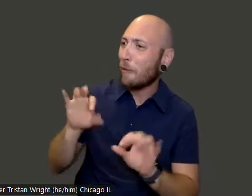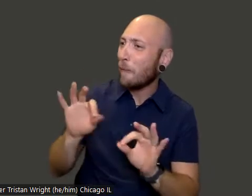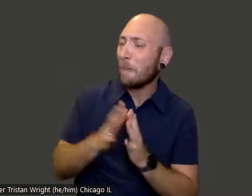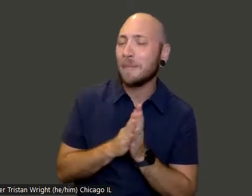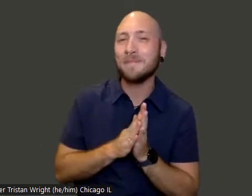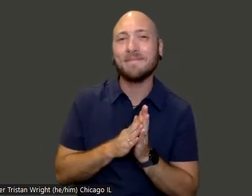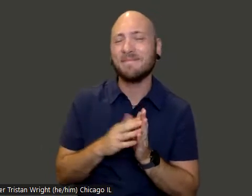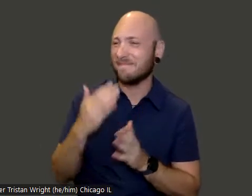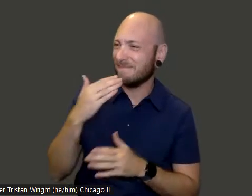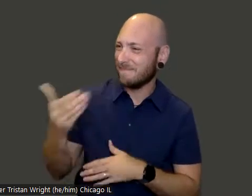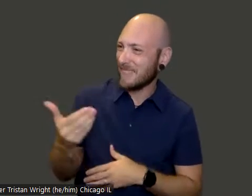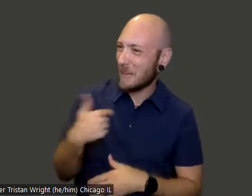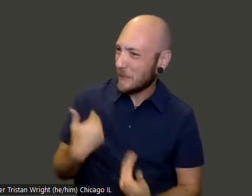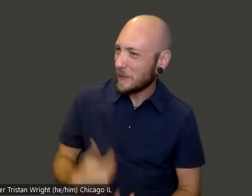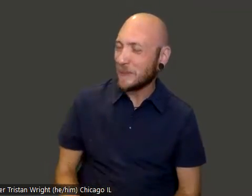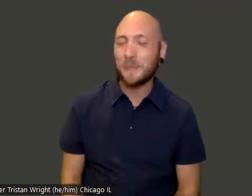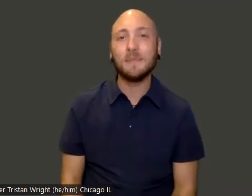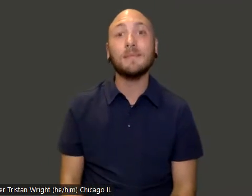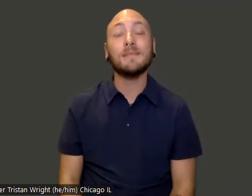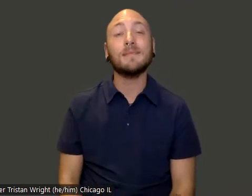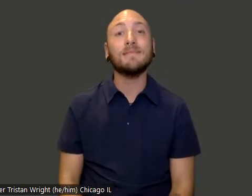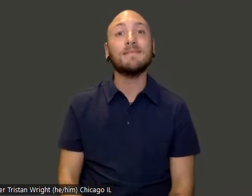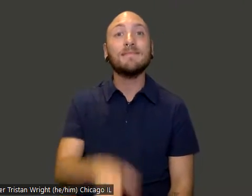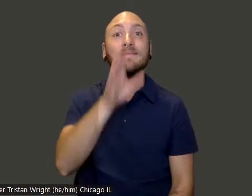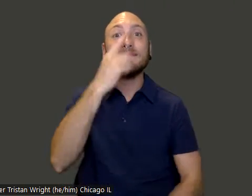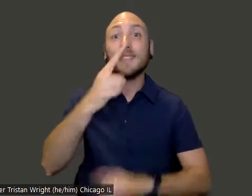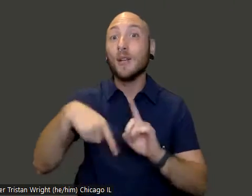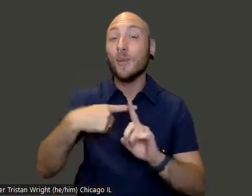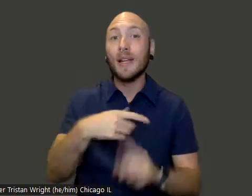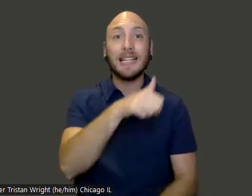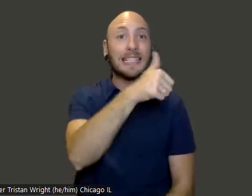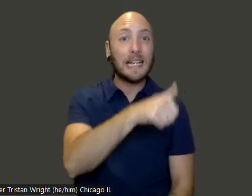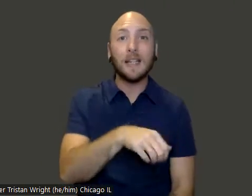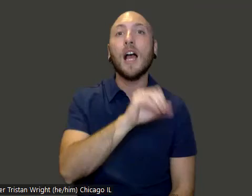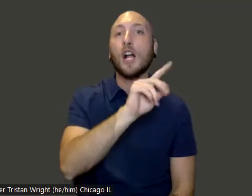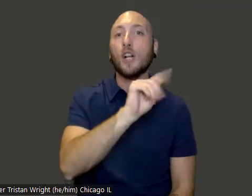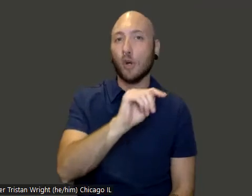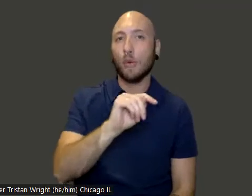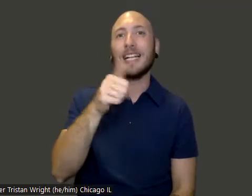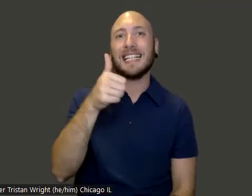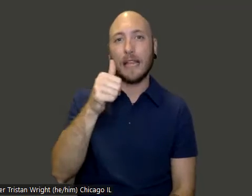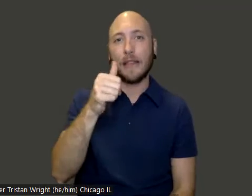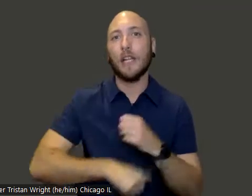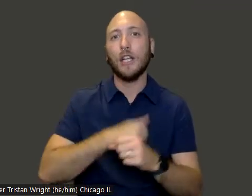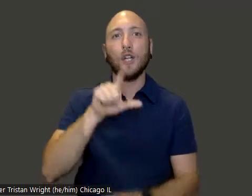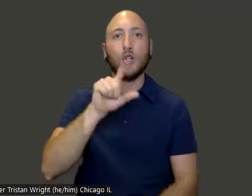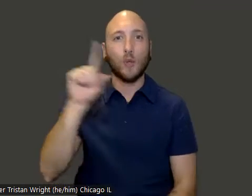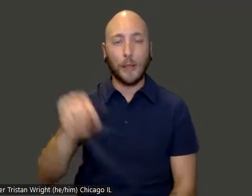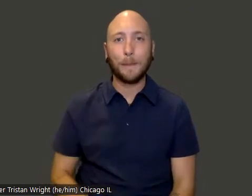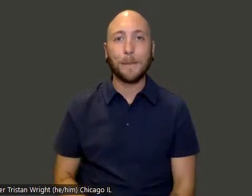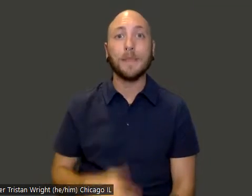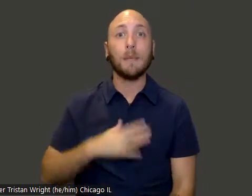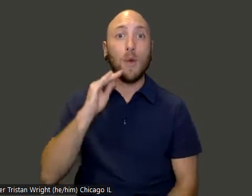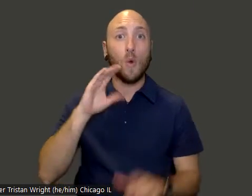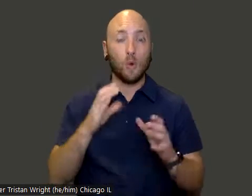Thanks for inviting me. My sobriety date is 10/10/20. I have a home group. It's the Oregon statewide